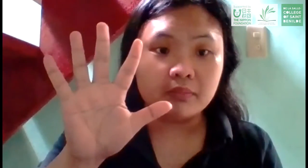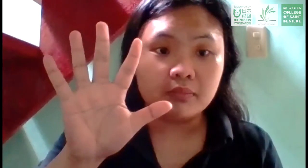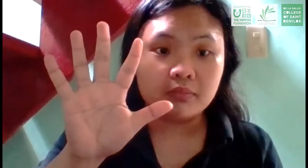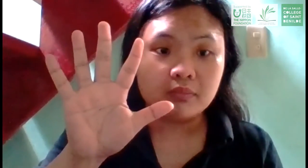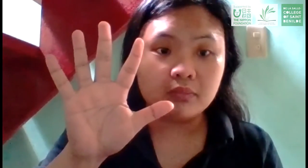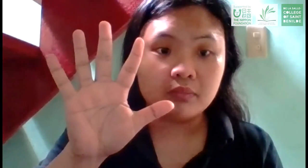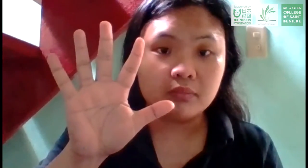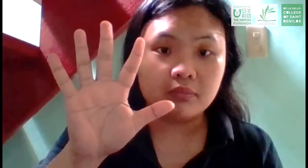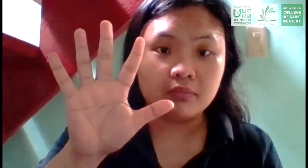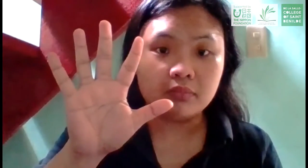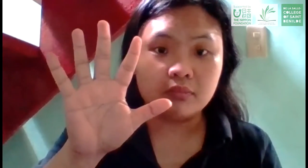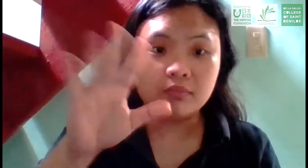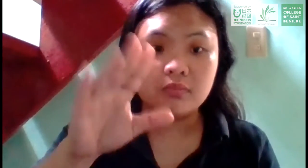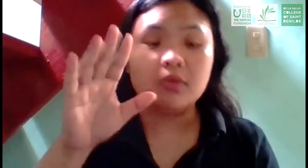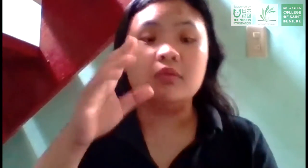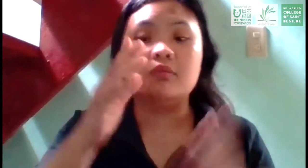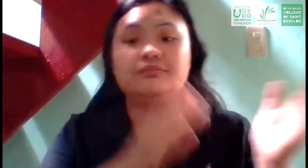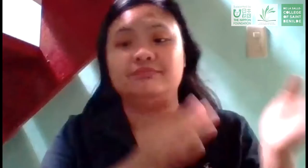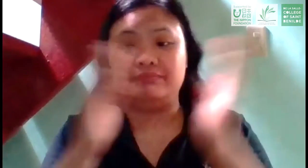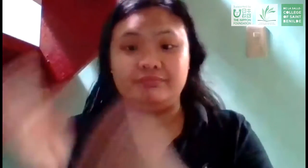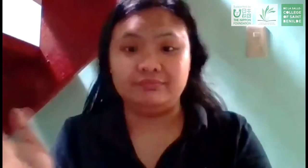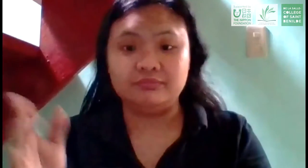addition or multiplication?